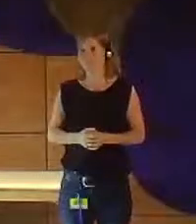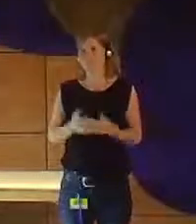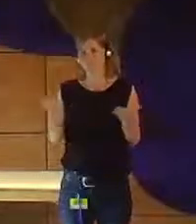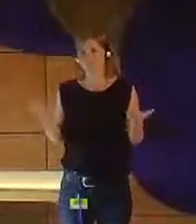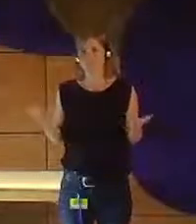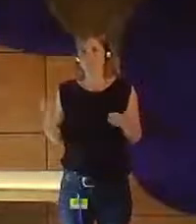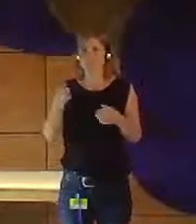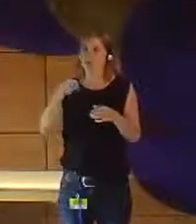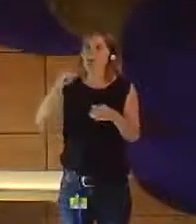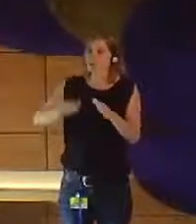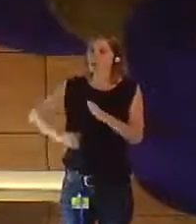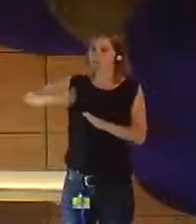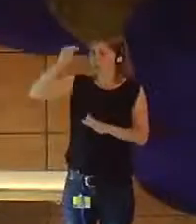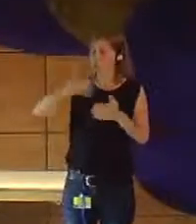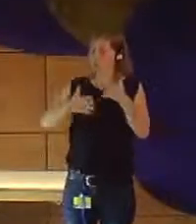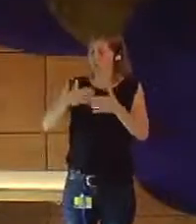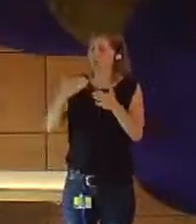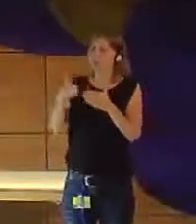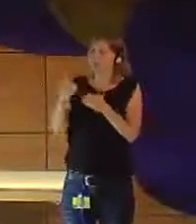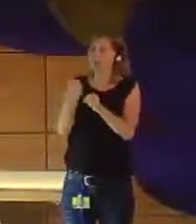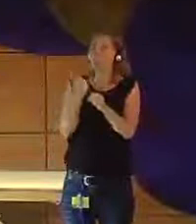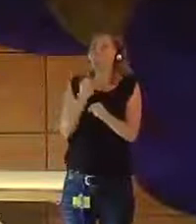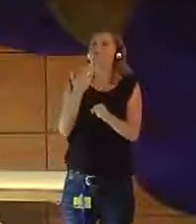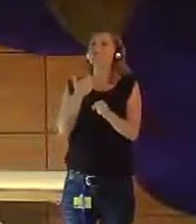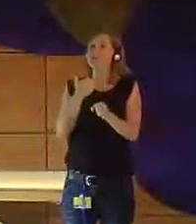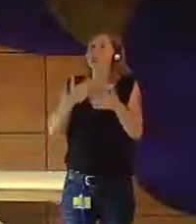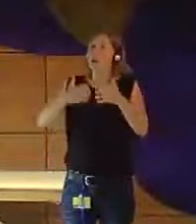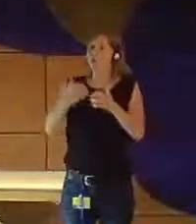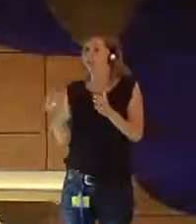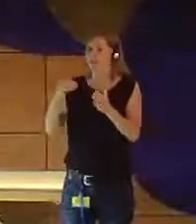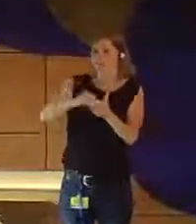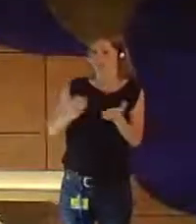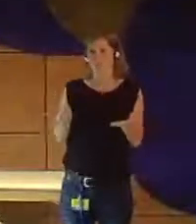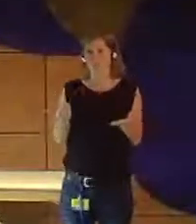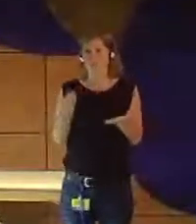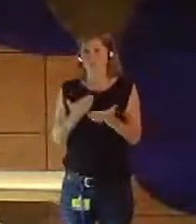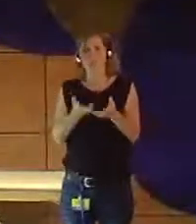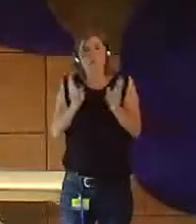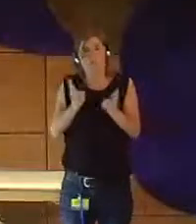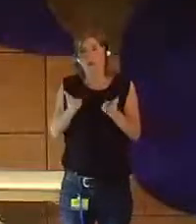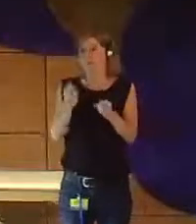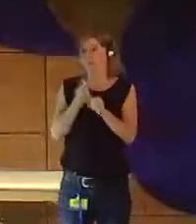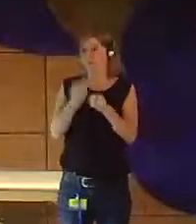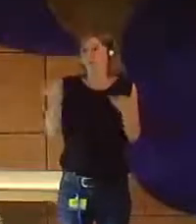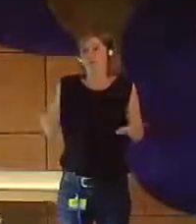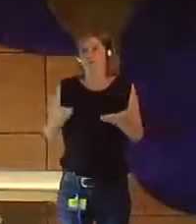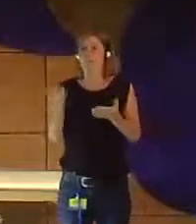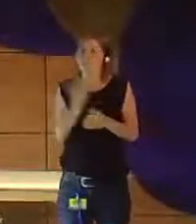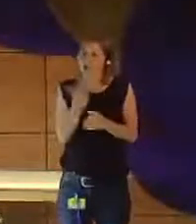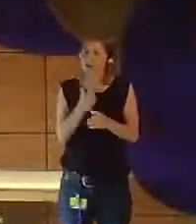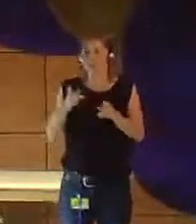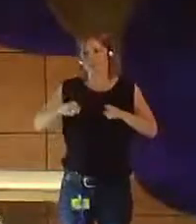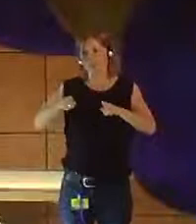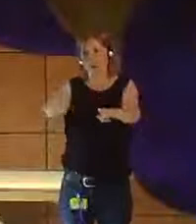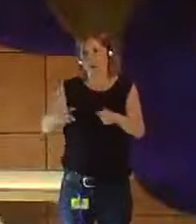of them, because that's what normally happens. So if we don't, we have limited experience in CHARGE and other